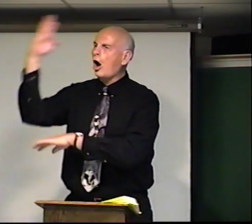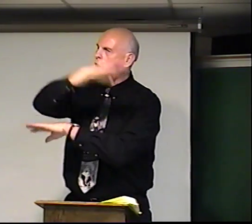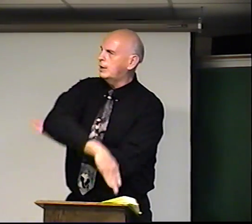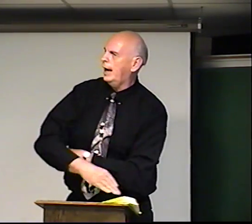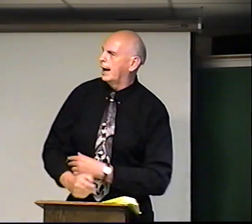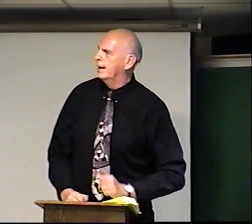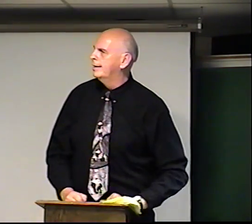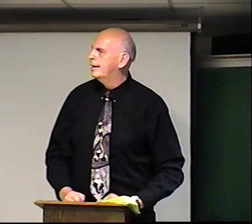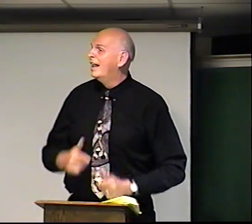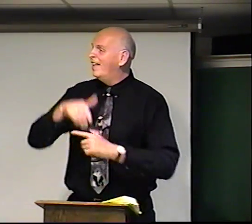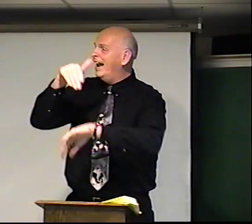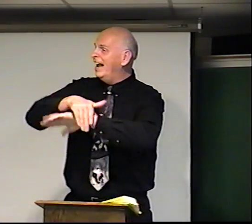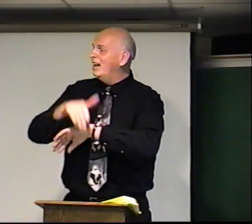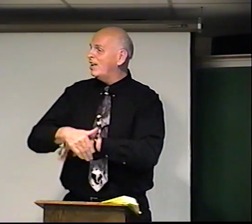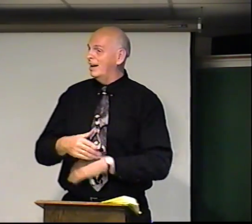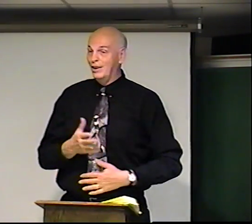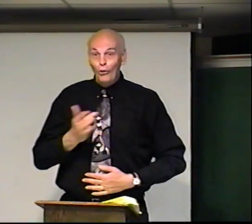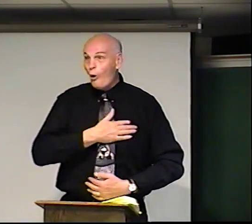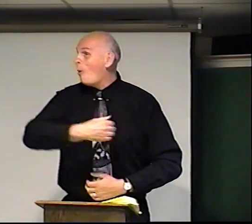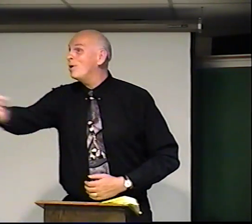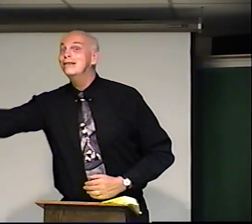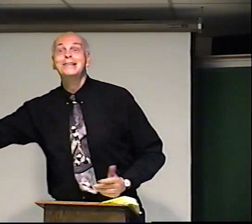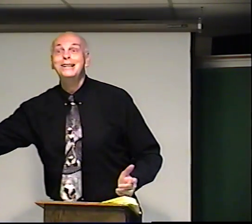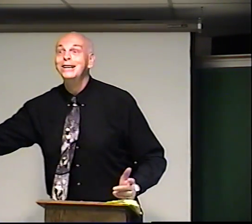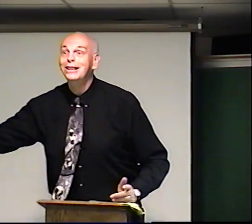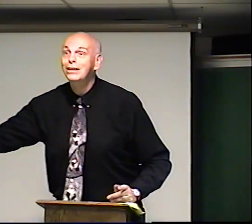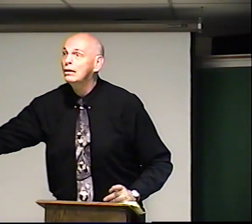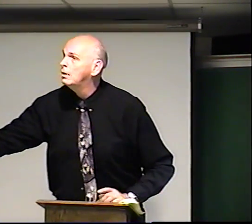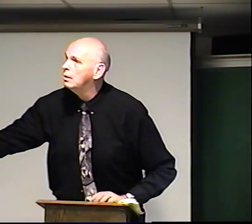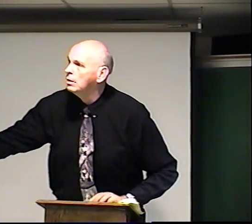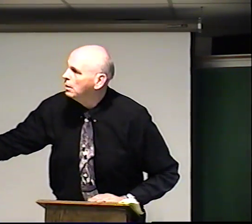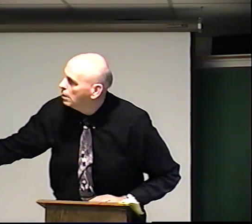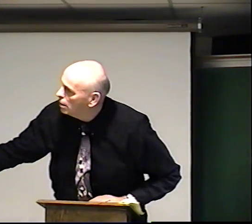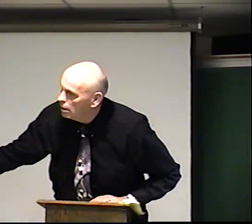All day, the evening, open.